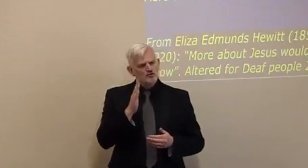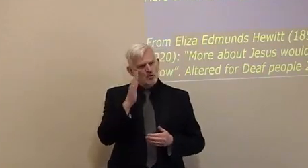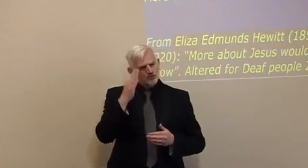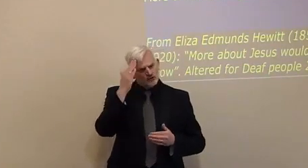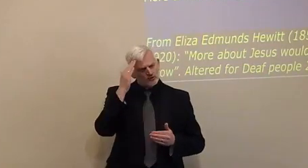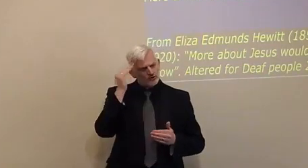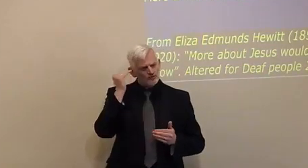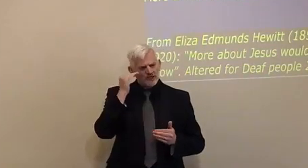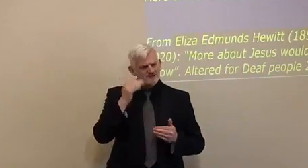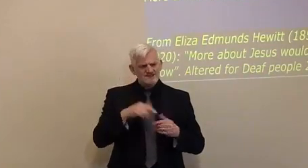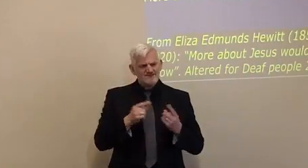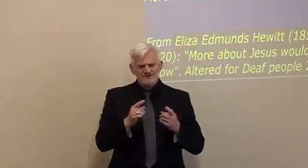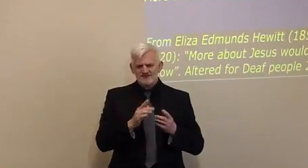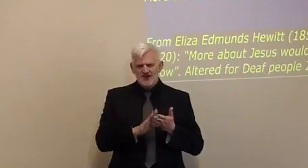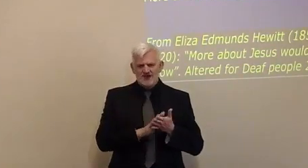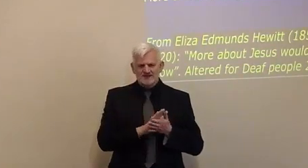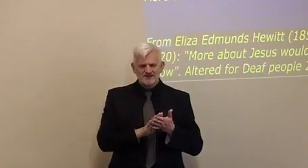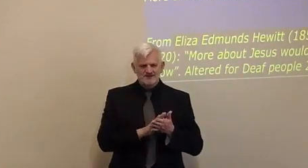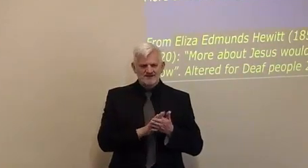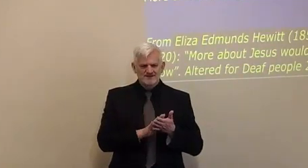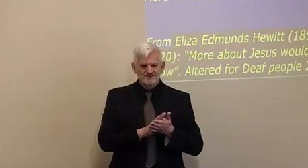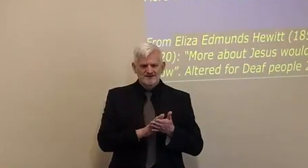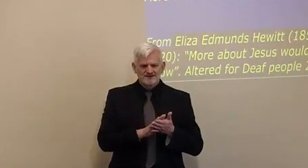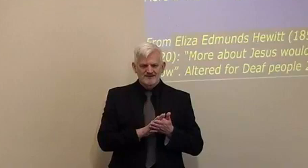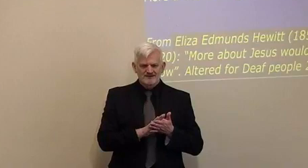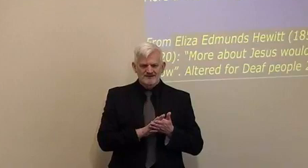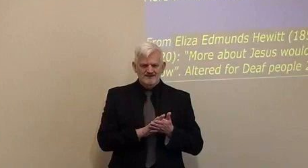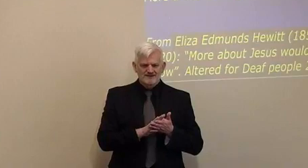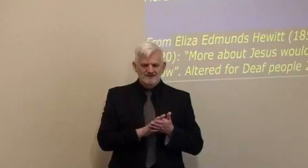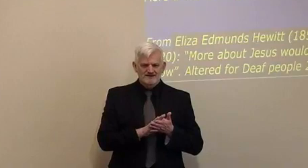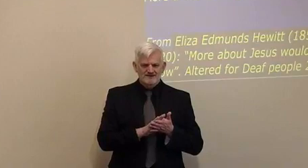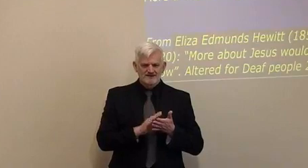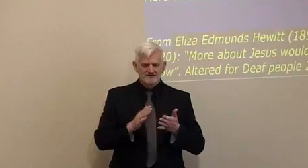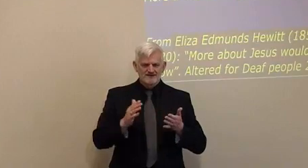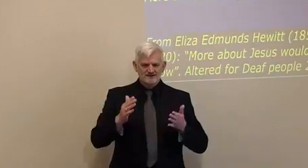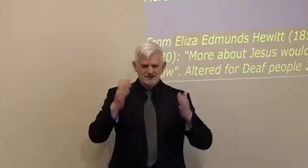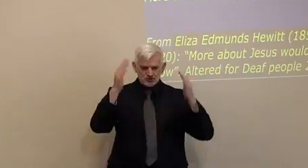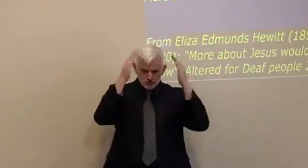North Korea is a different side. That's 2 hands. 2.